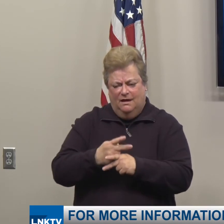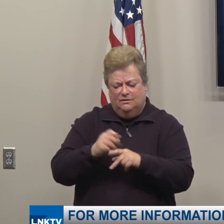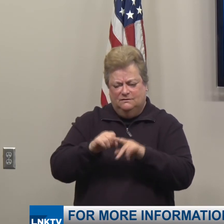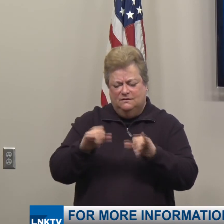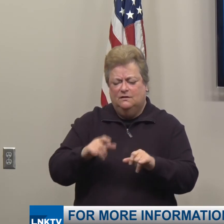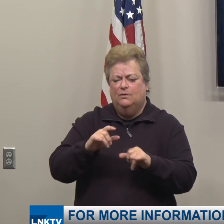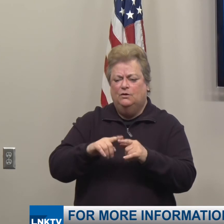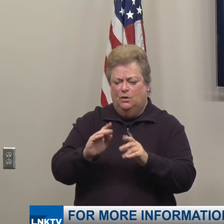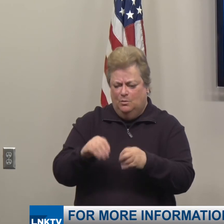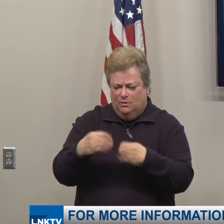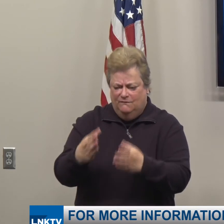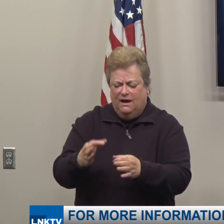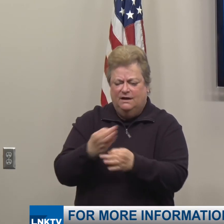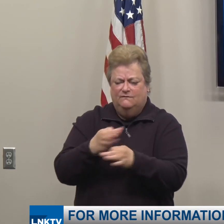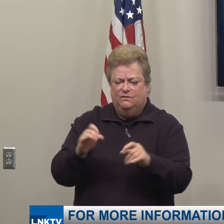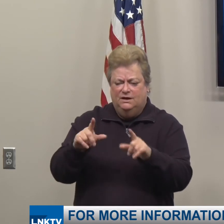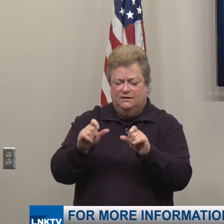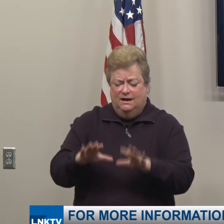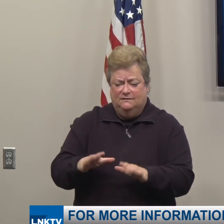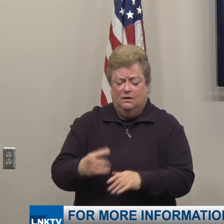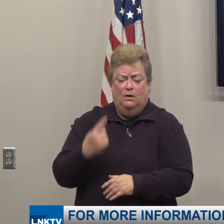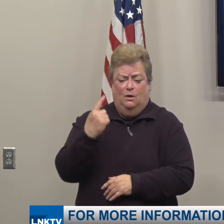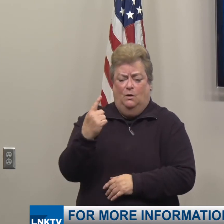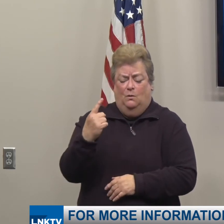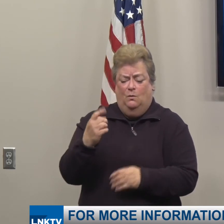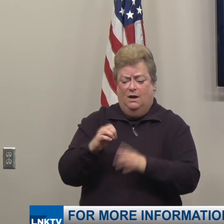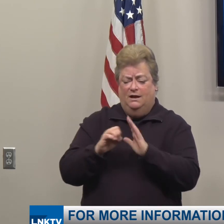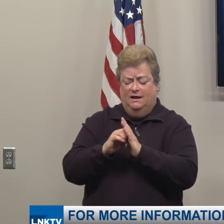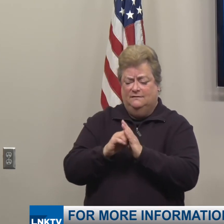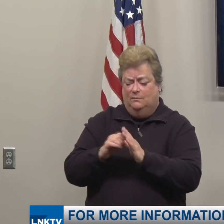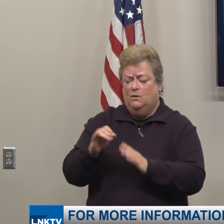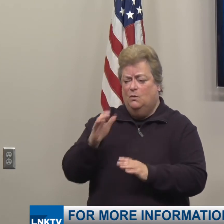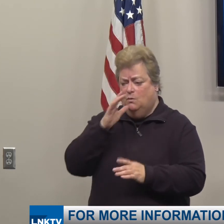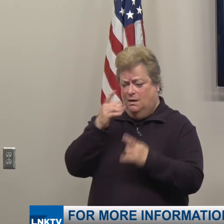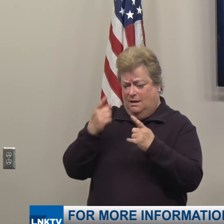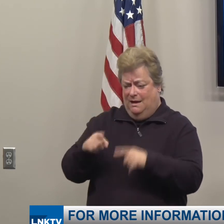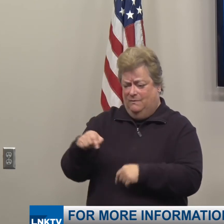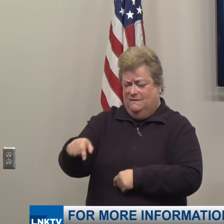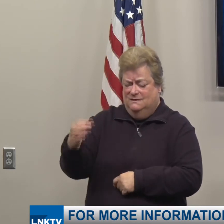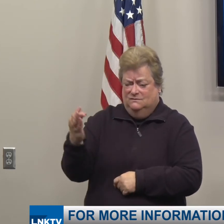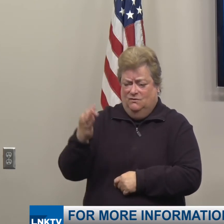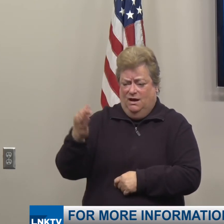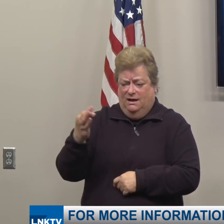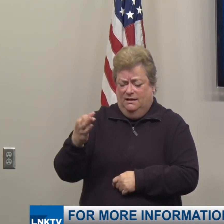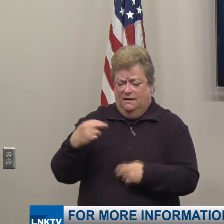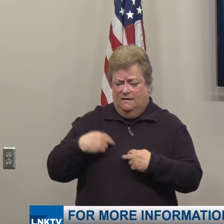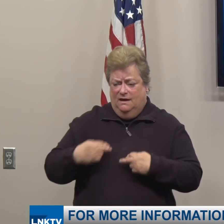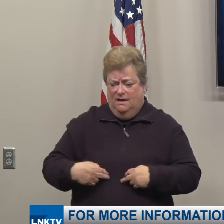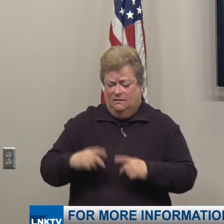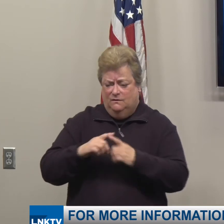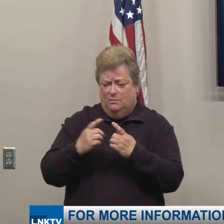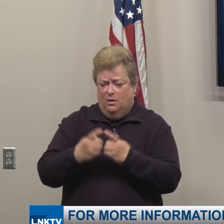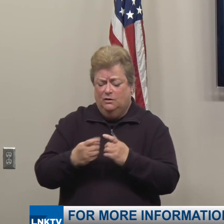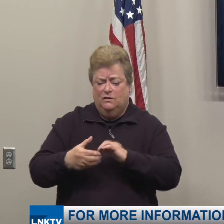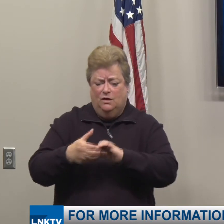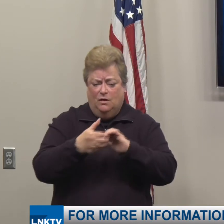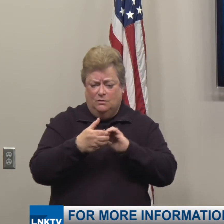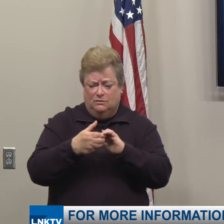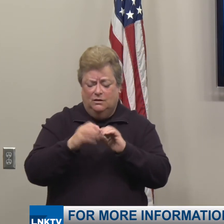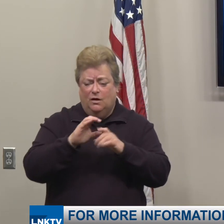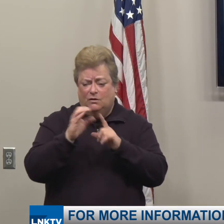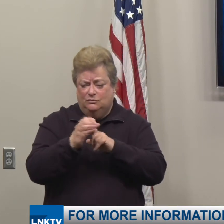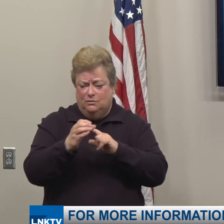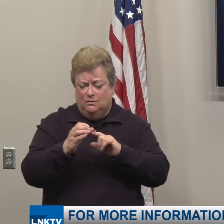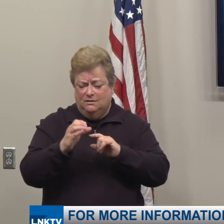those who need it. As one example of these efforts, this Friday, the Health Department, the Cultural Center Coalition, and Bryan Health